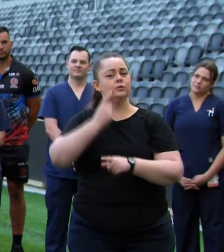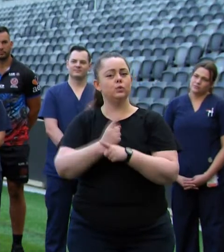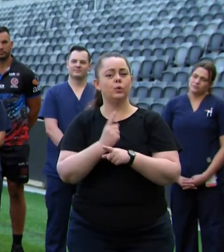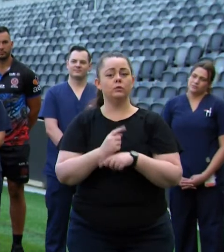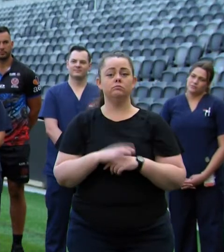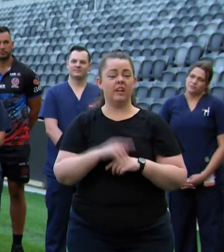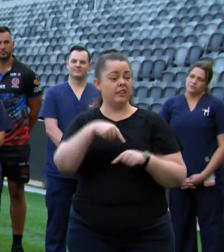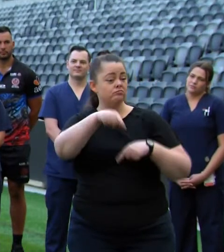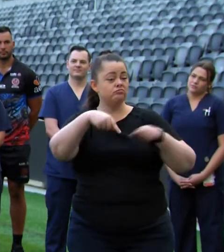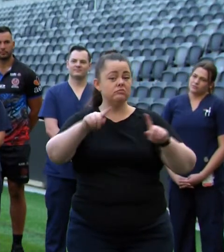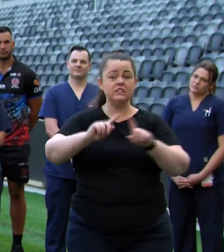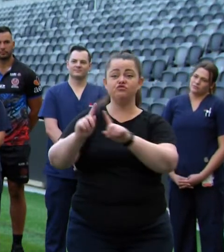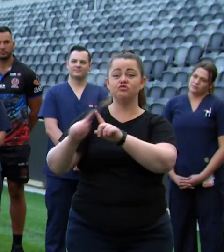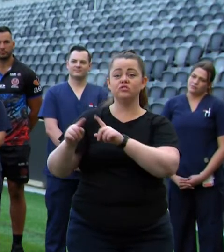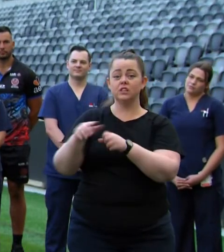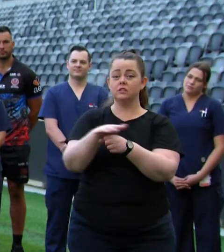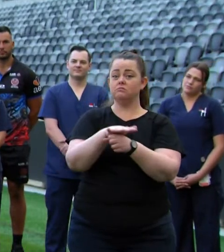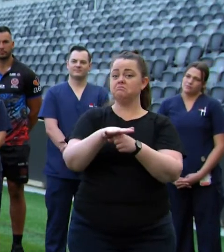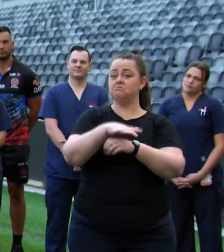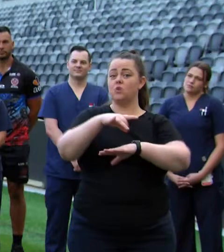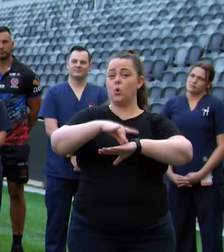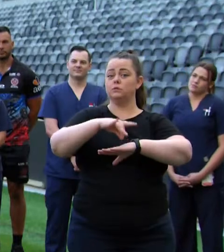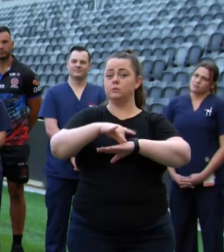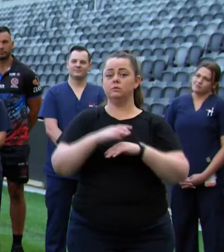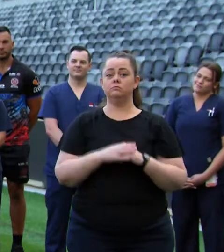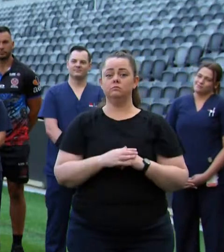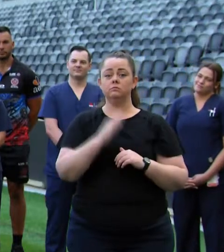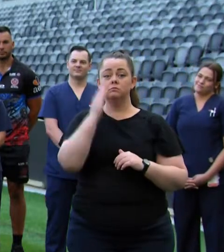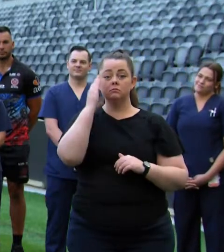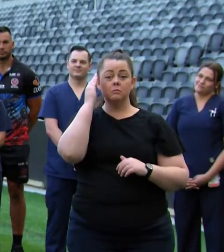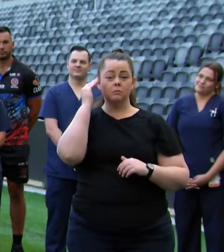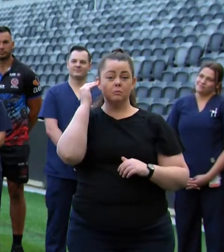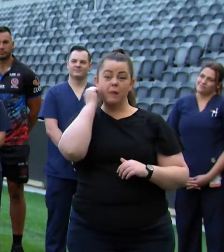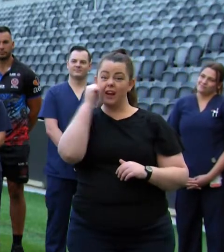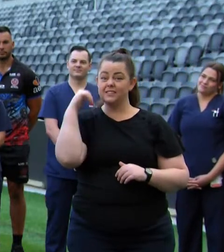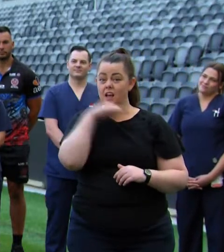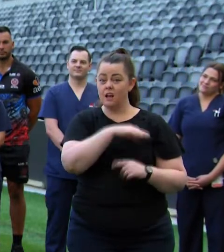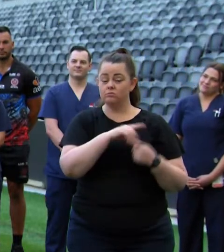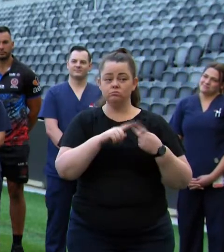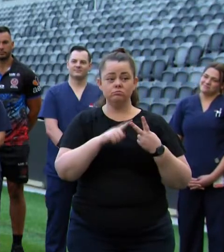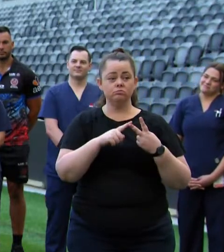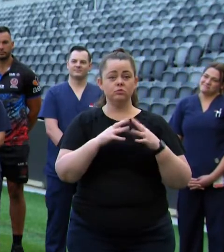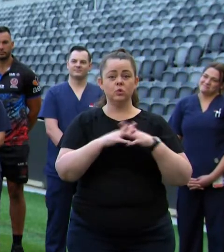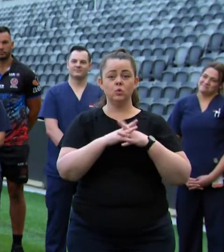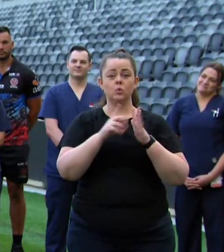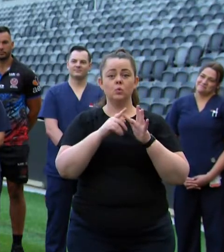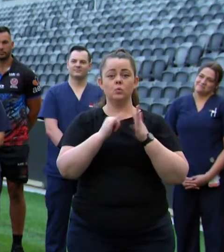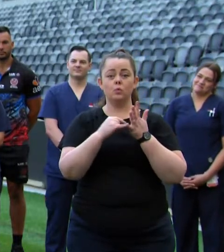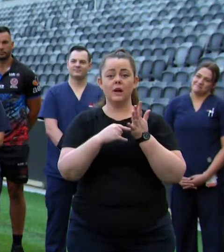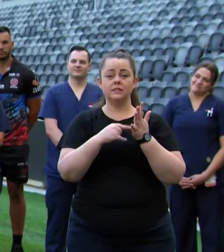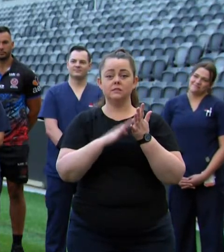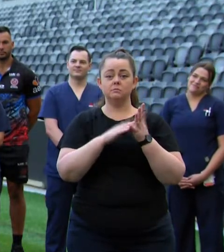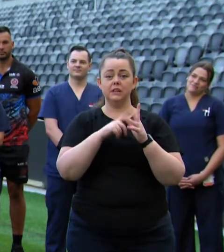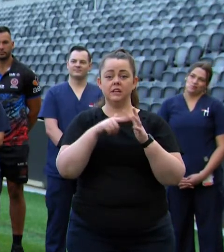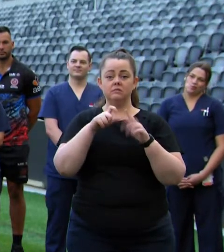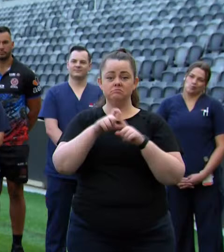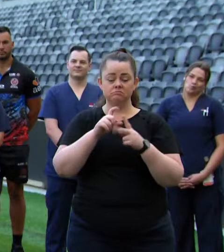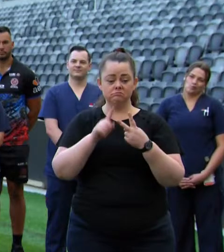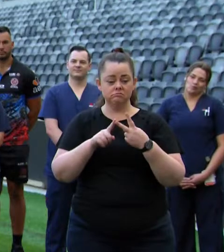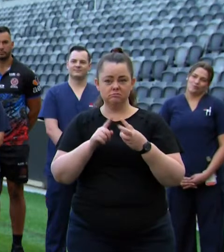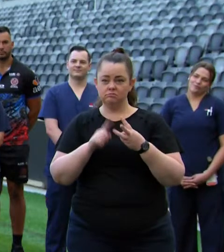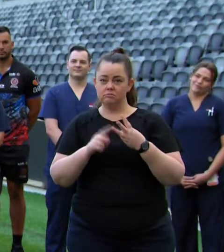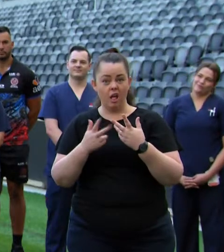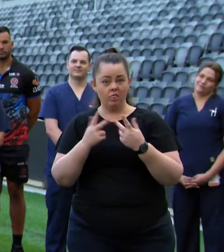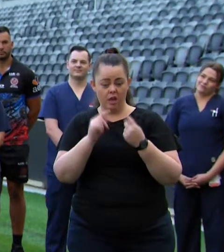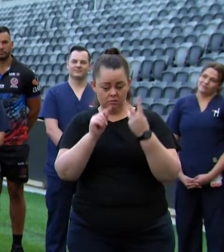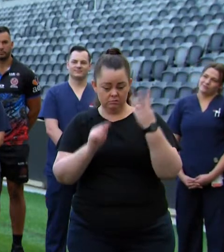Mount Druitt, Blacktown, Westmead. And Emma Hansen, one of the nurses, will speak on behalf of the nurses at the end of